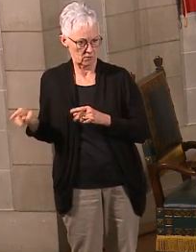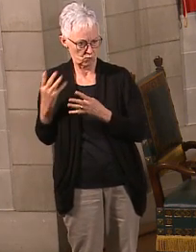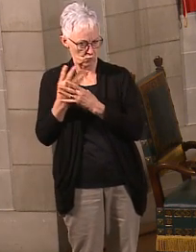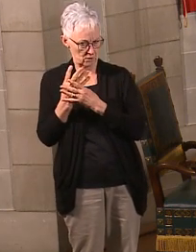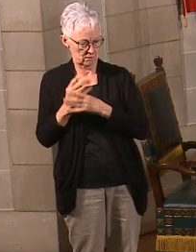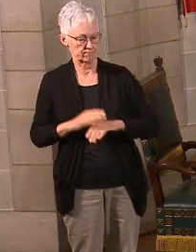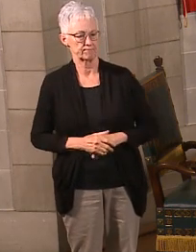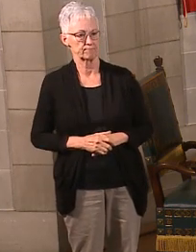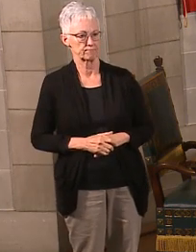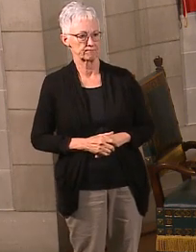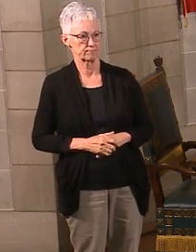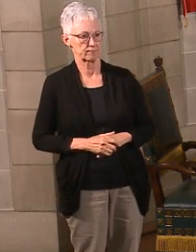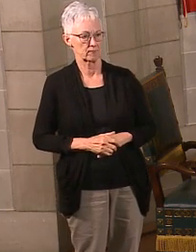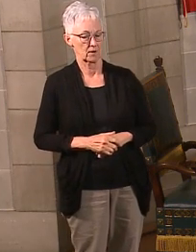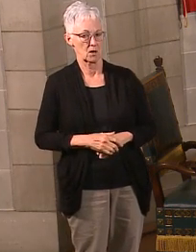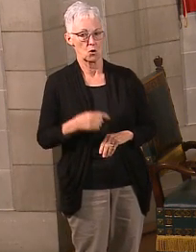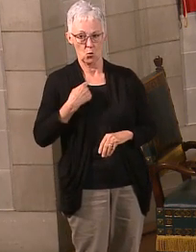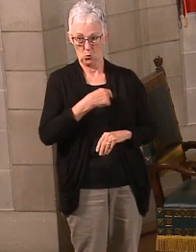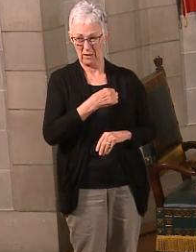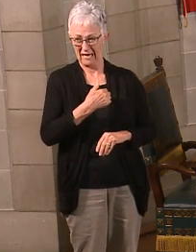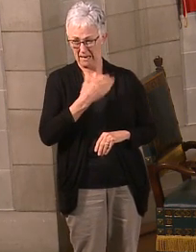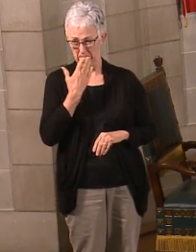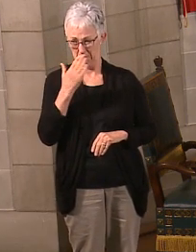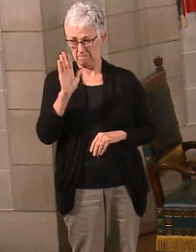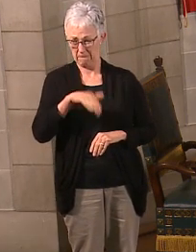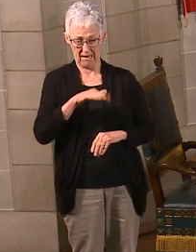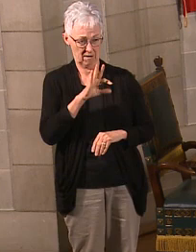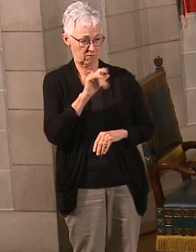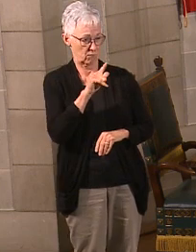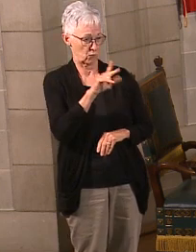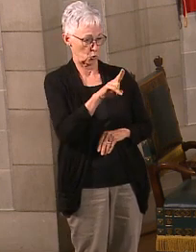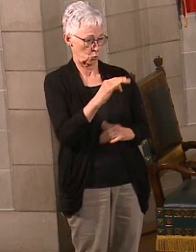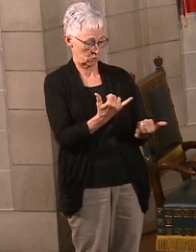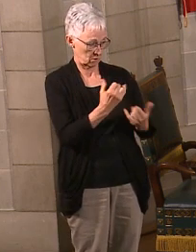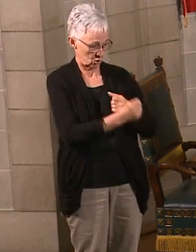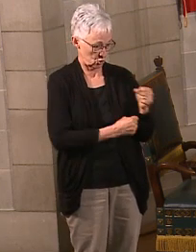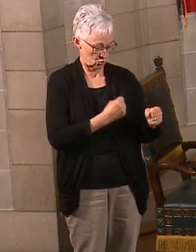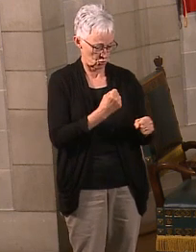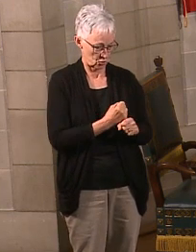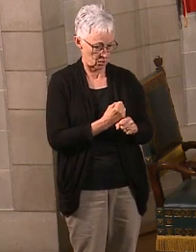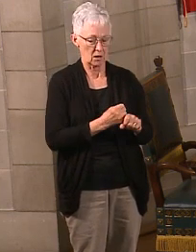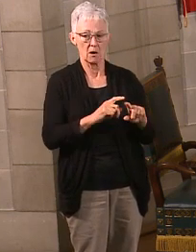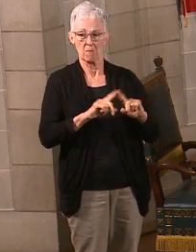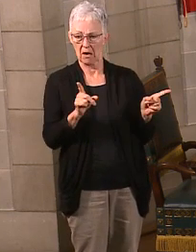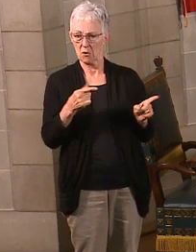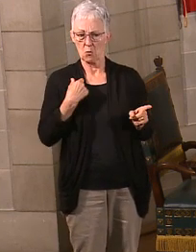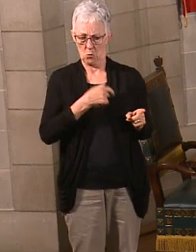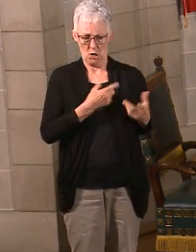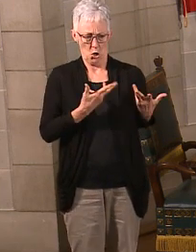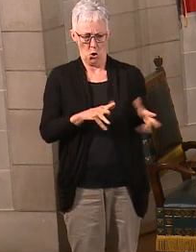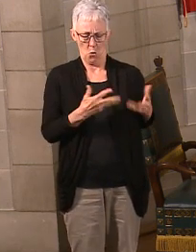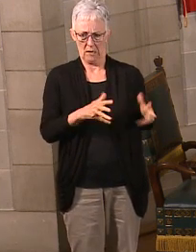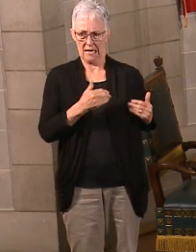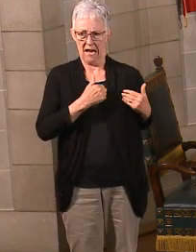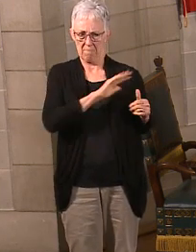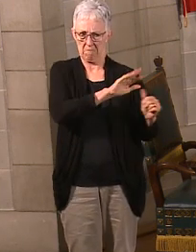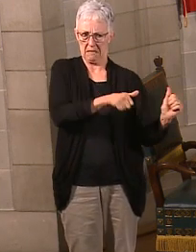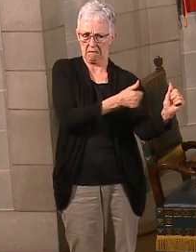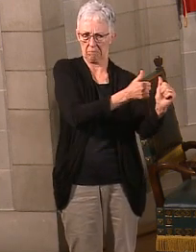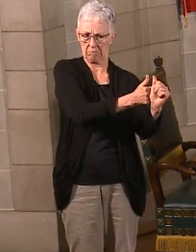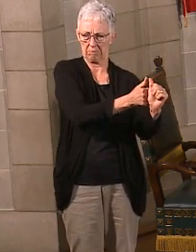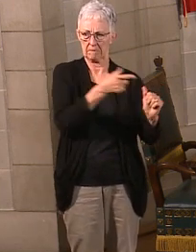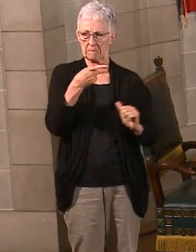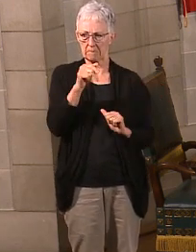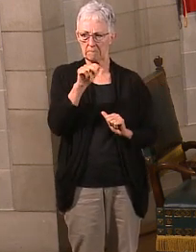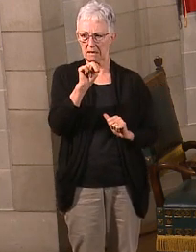one for years. We got out our pandemic plan. We began talking about how we were going to respond, started shifting